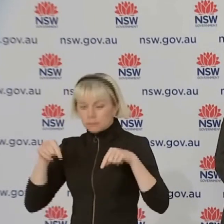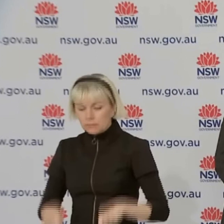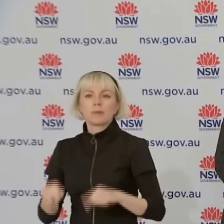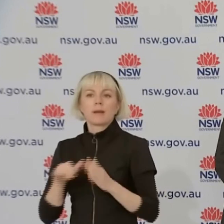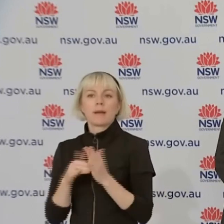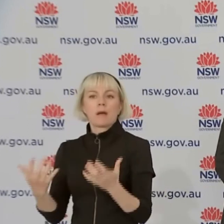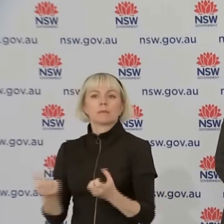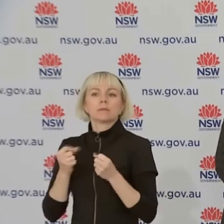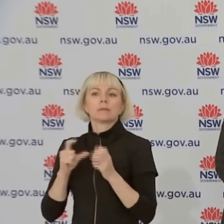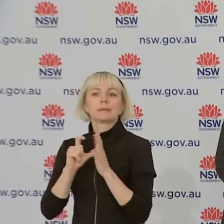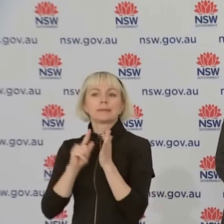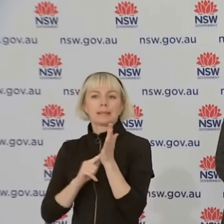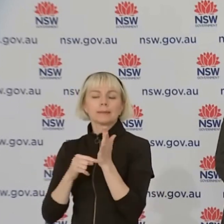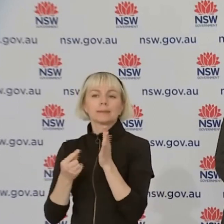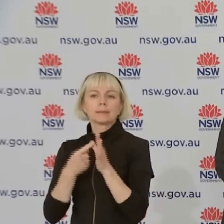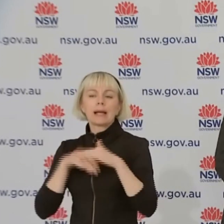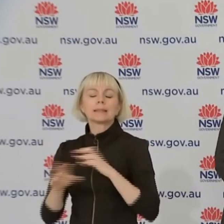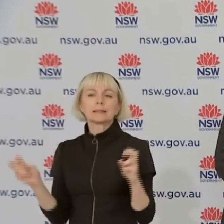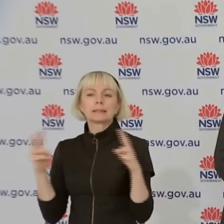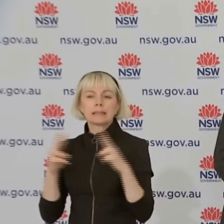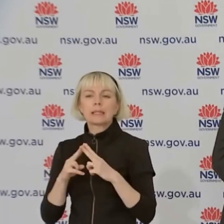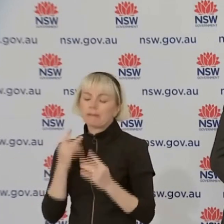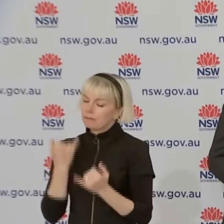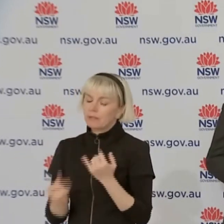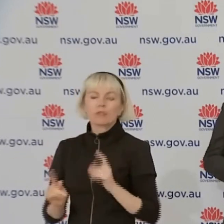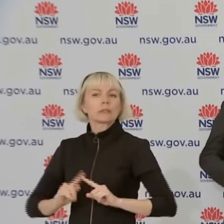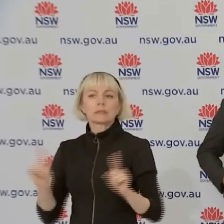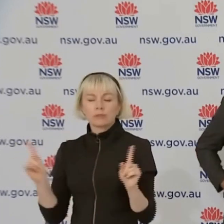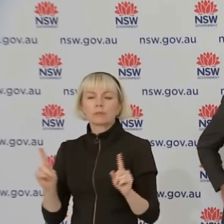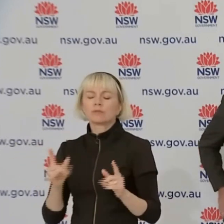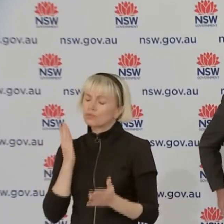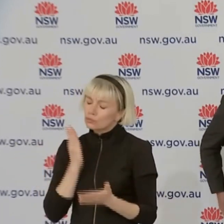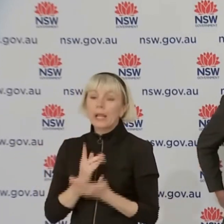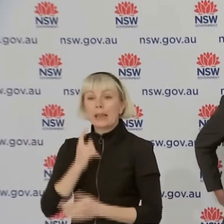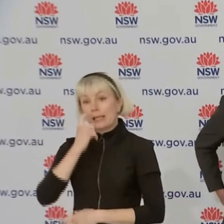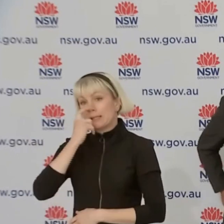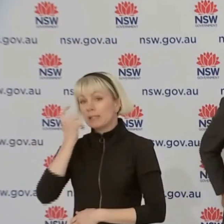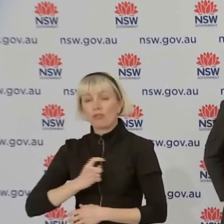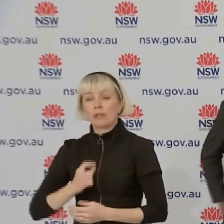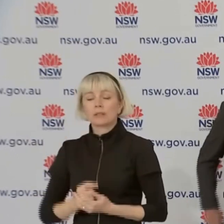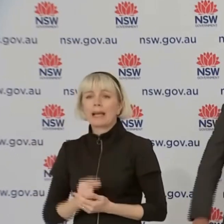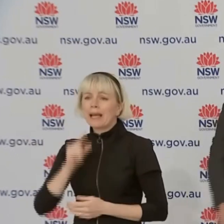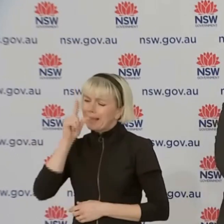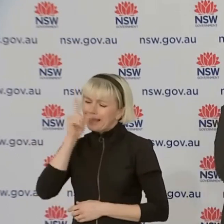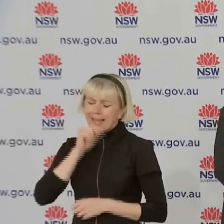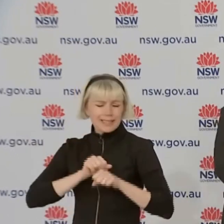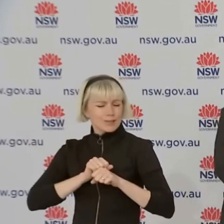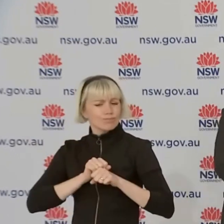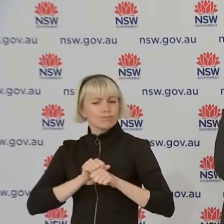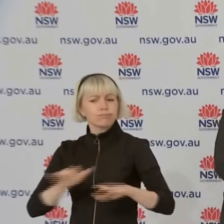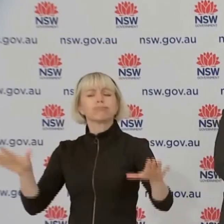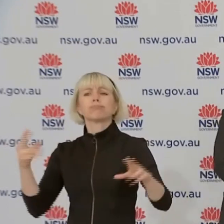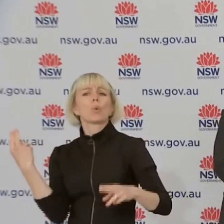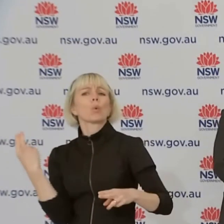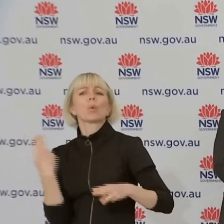Delta strain moves in different ways. We've tried to explain every day the types of settings where it continually is more contagious than other